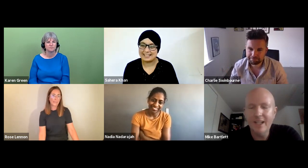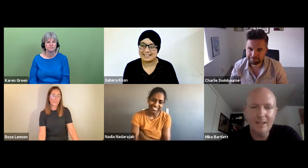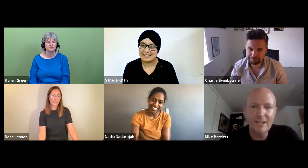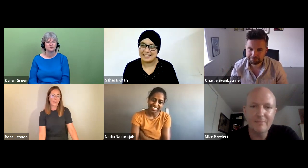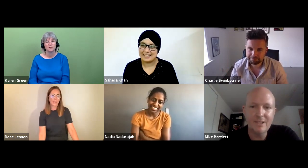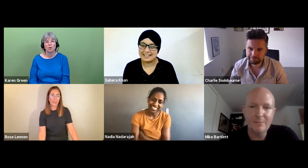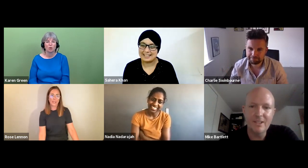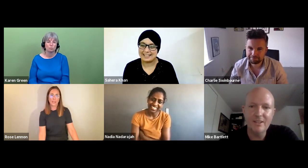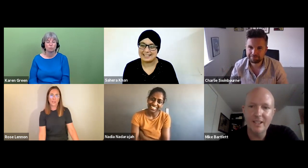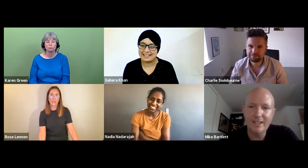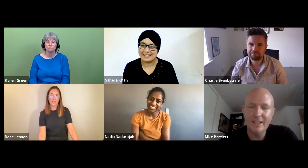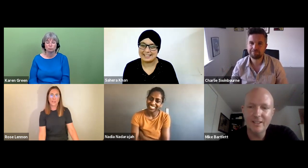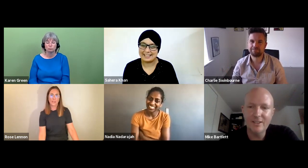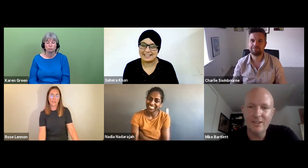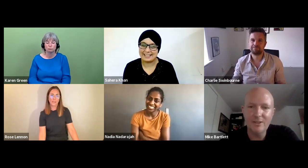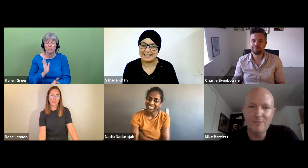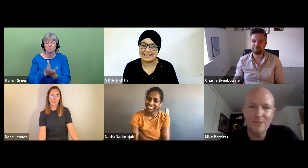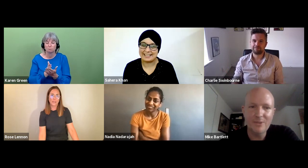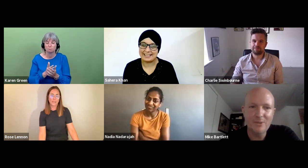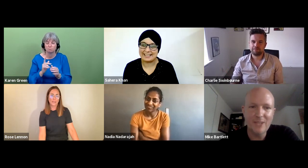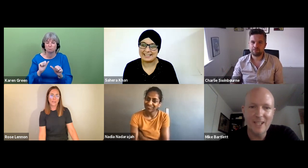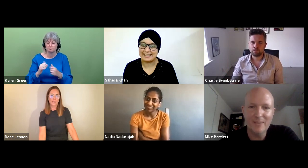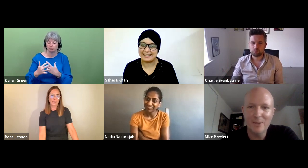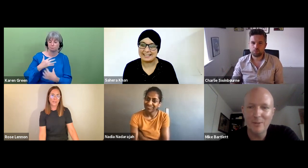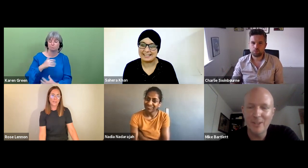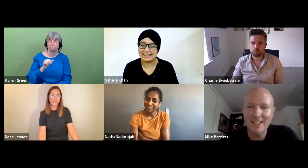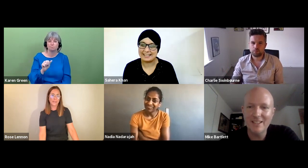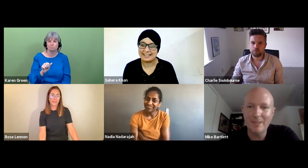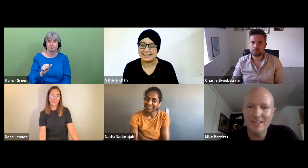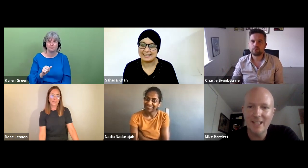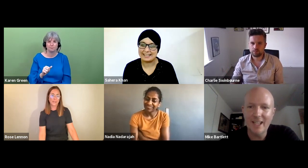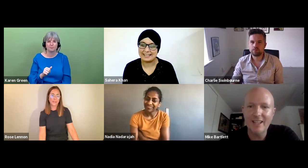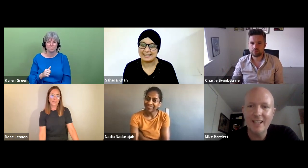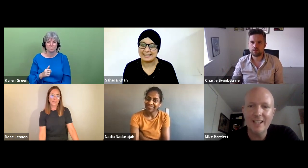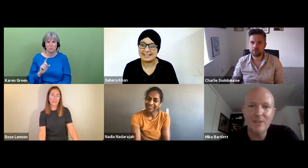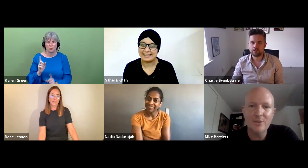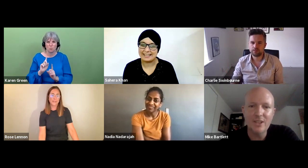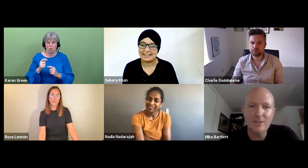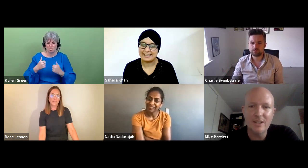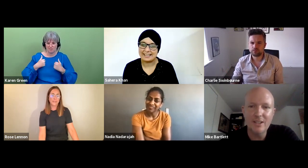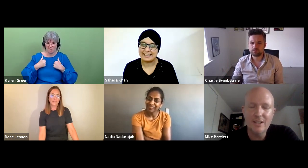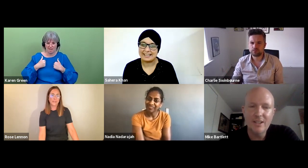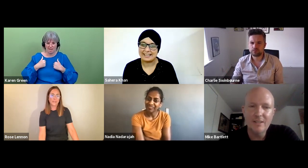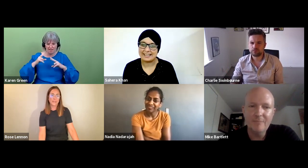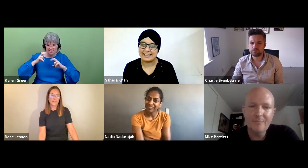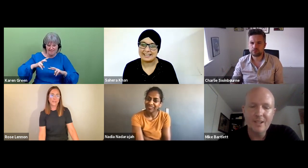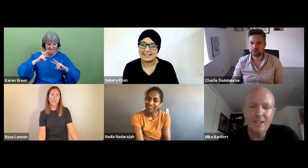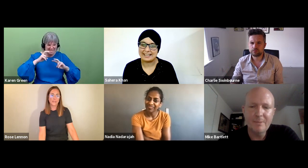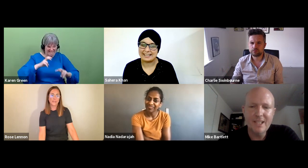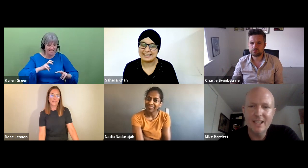Yeah, absolutely. I think you get out what you put in to some extent, and I think also that, you know, particularly